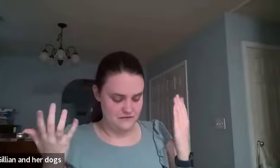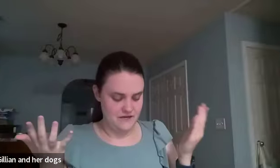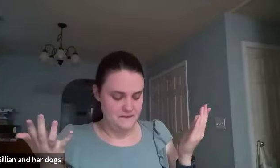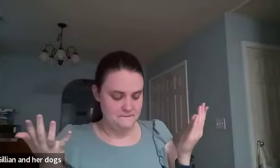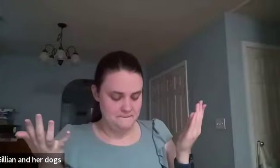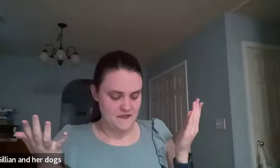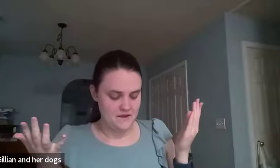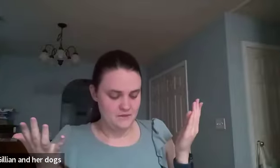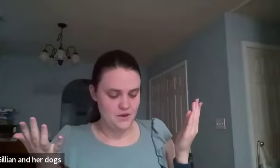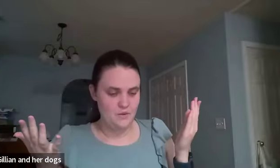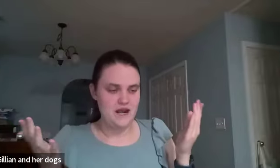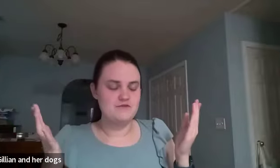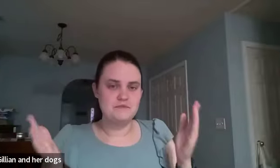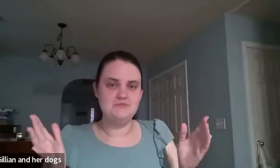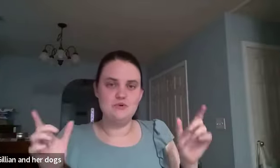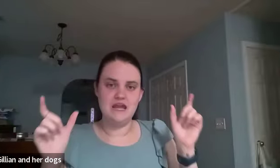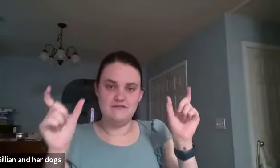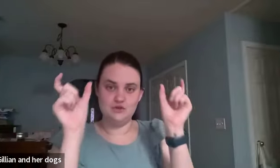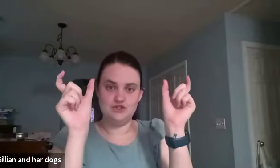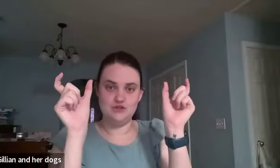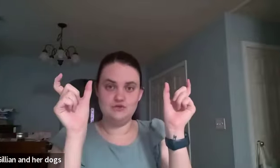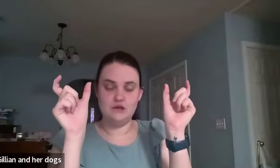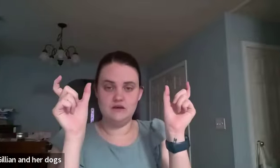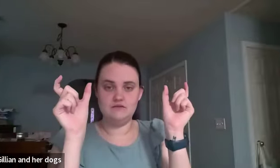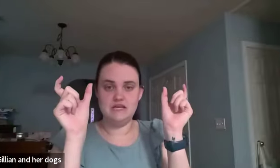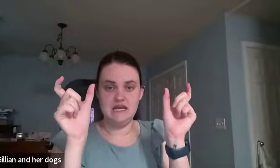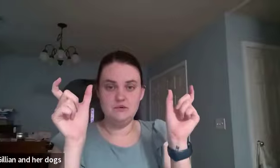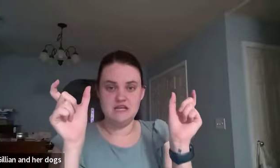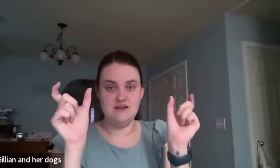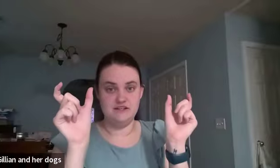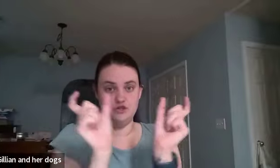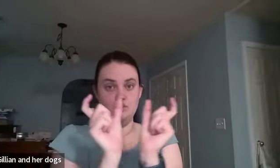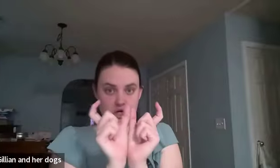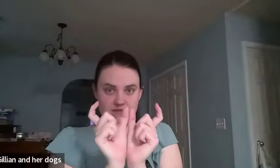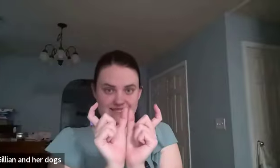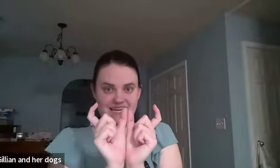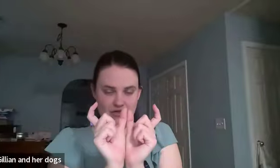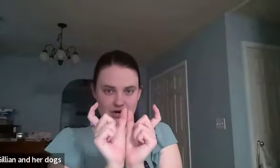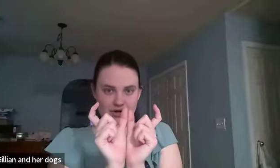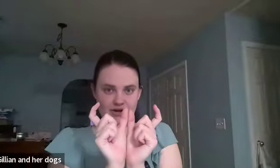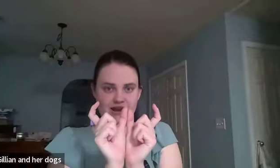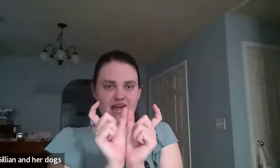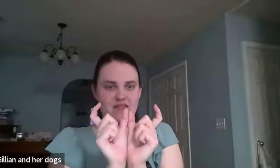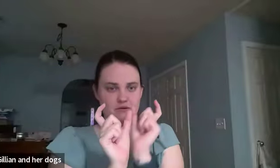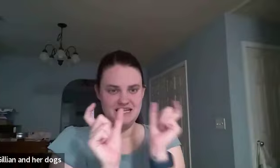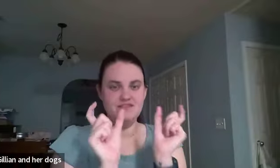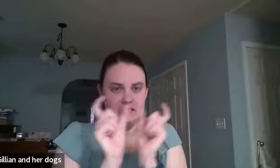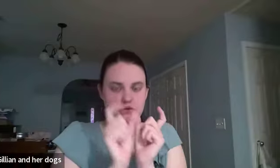they were funny. Whenever people would have those animals that have like two words put together, and they would take the literal,